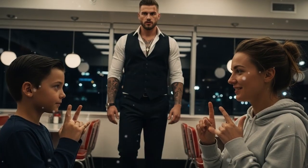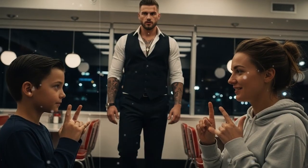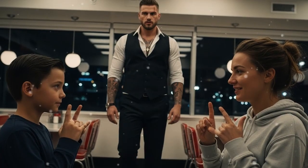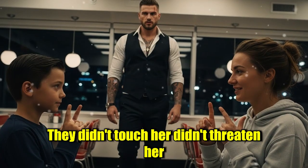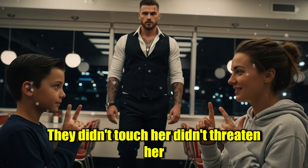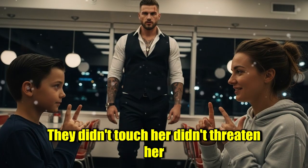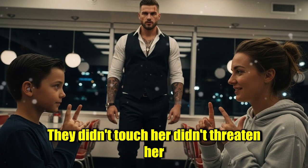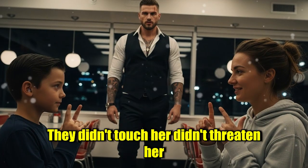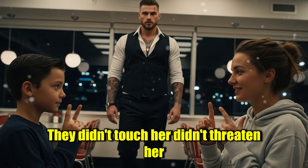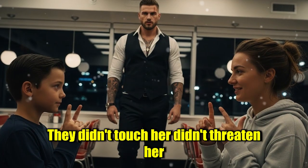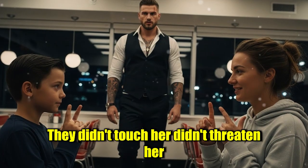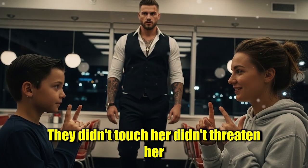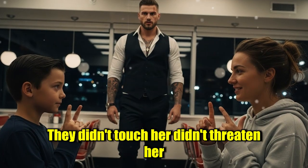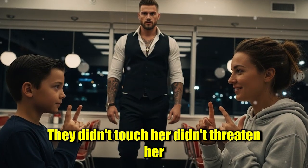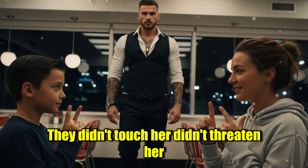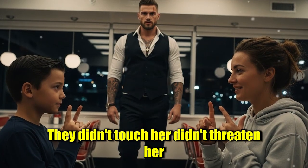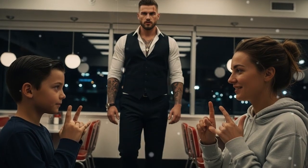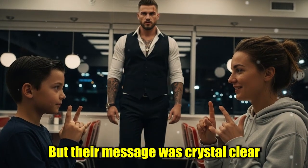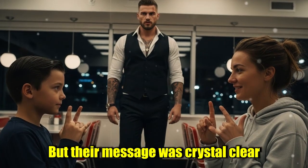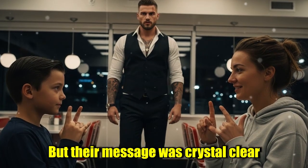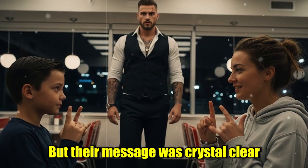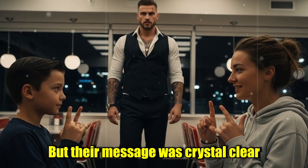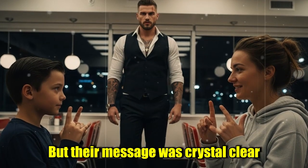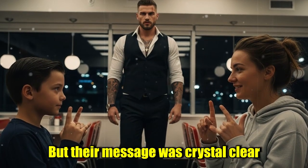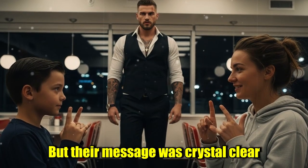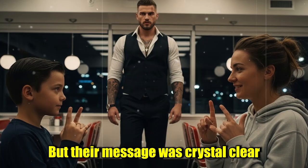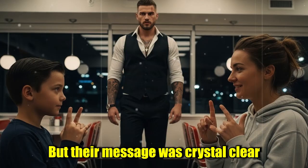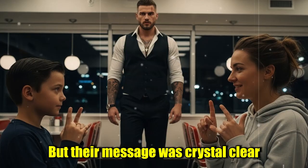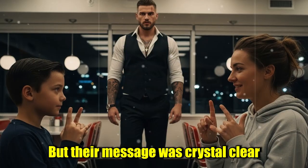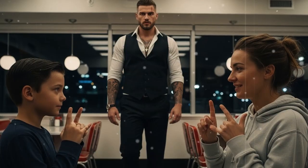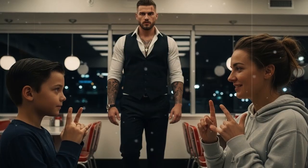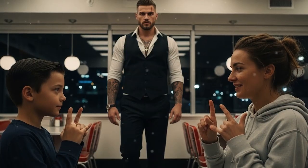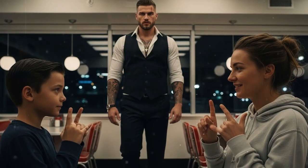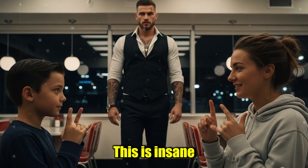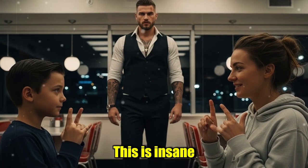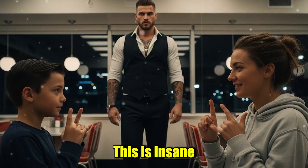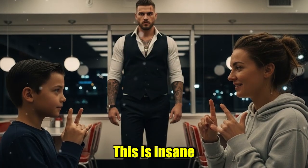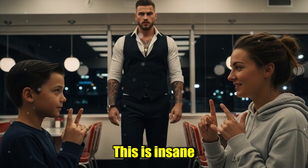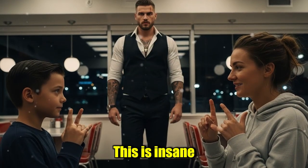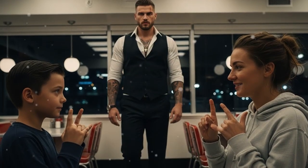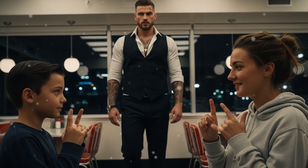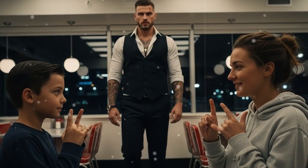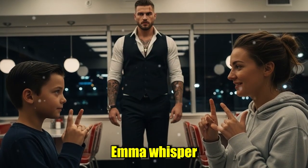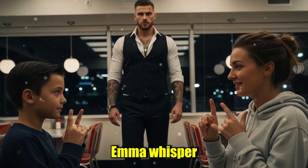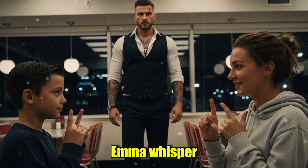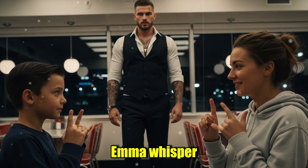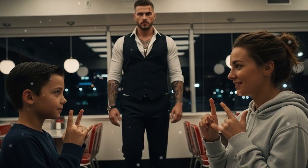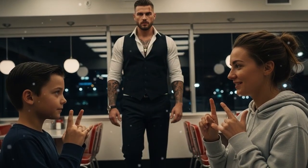booth. They didn't touch her, didn't threaten her, but their message was crystal clear. This is insane, Emma whispered.